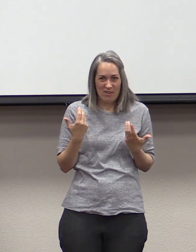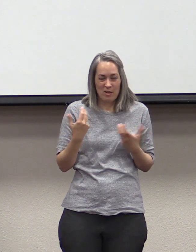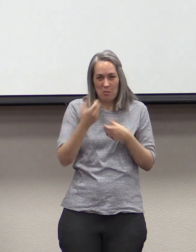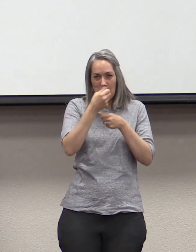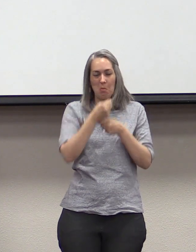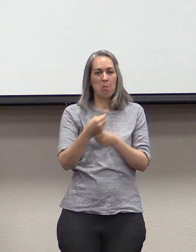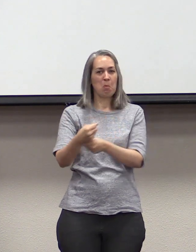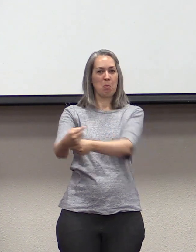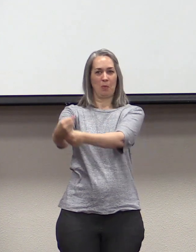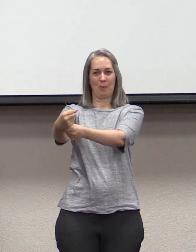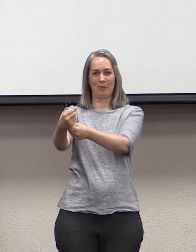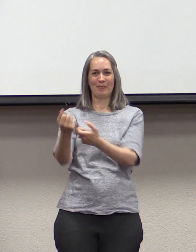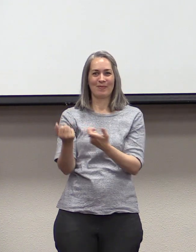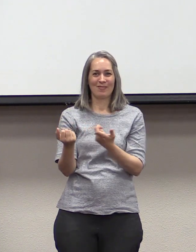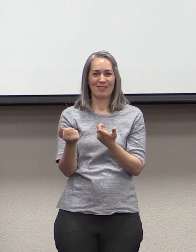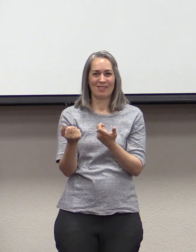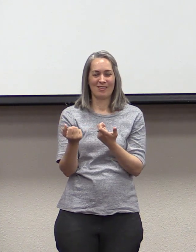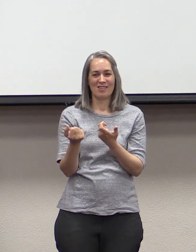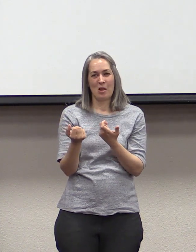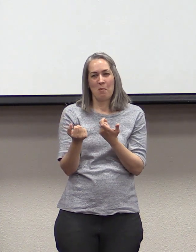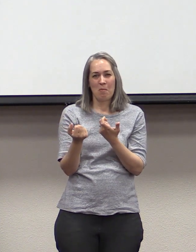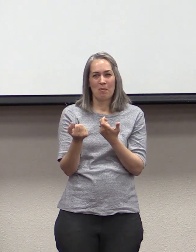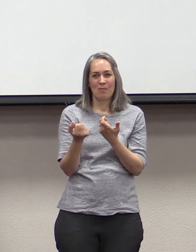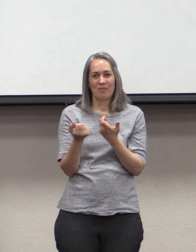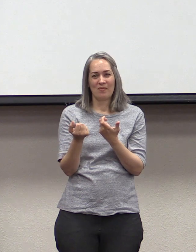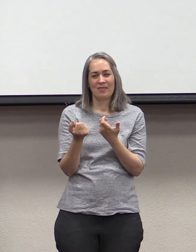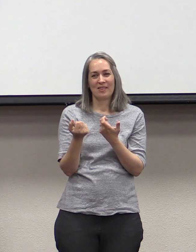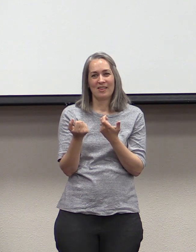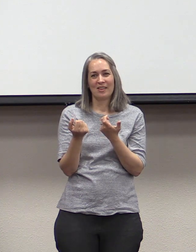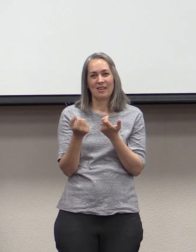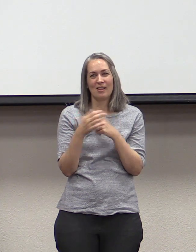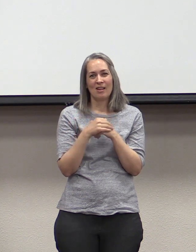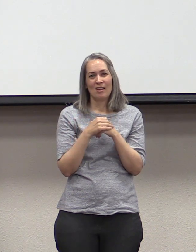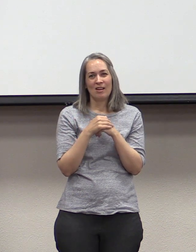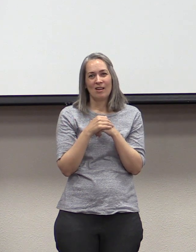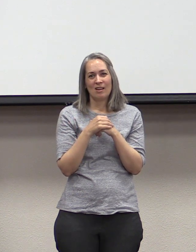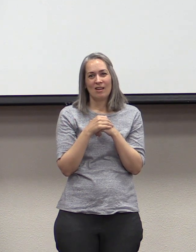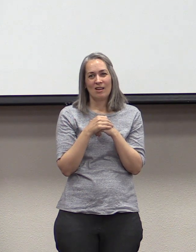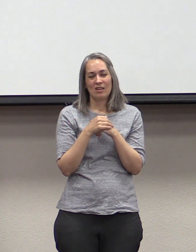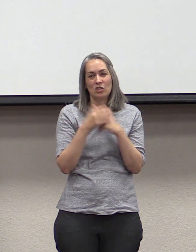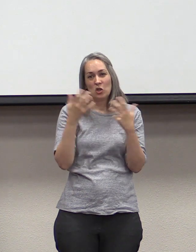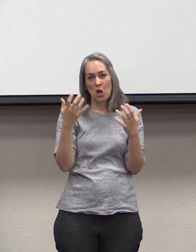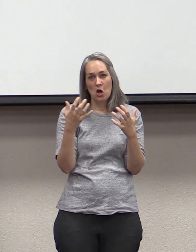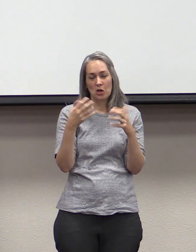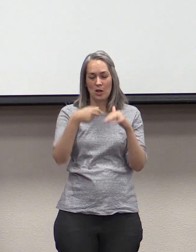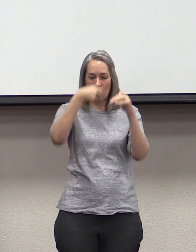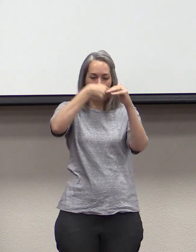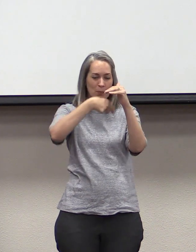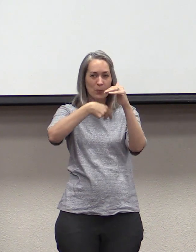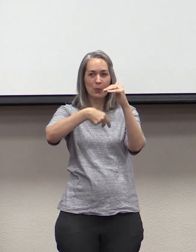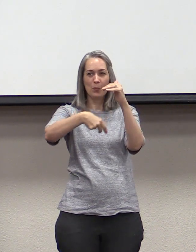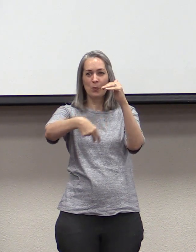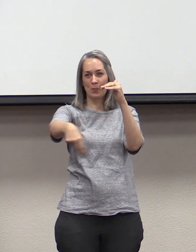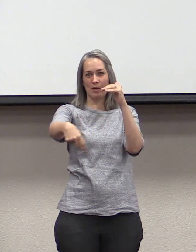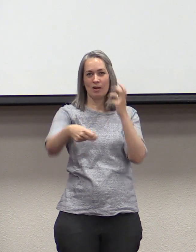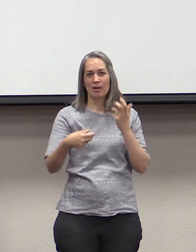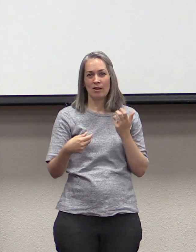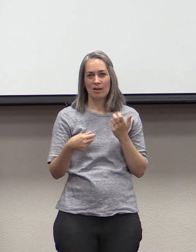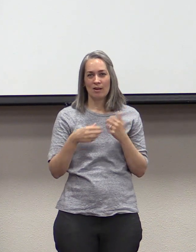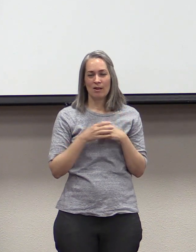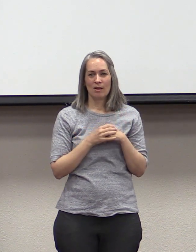I mean, it's just kind of there for you to put your arms on something. And so you go down, but